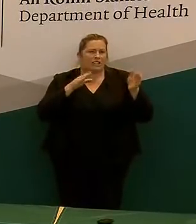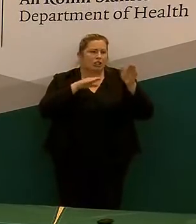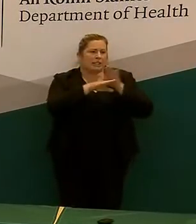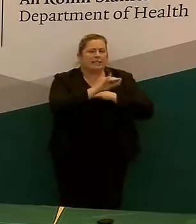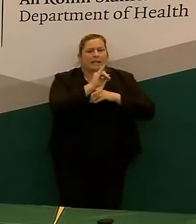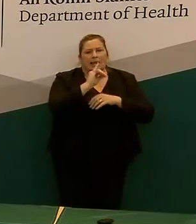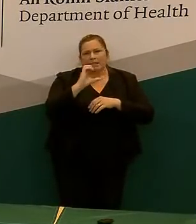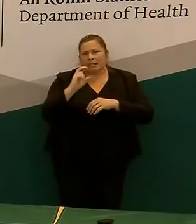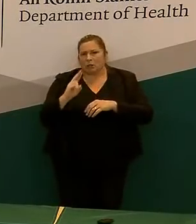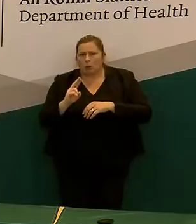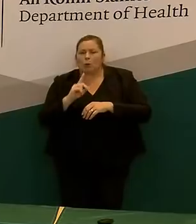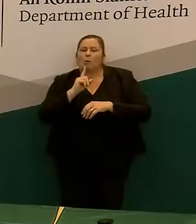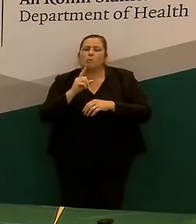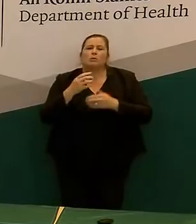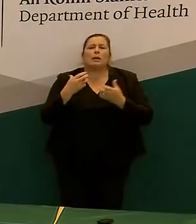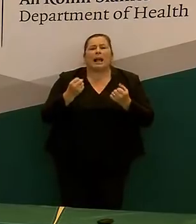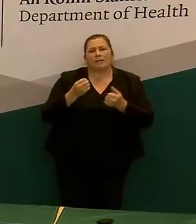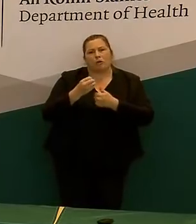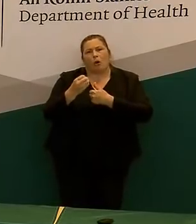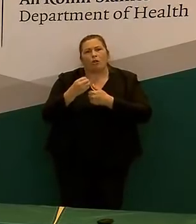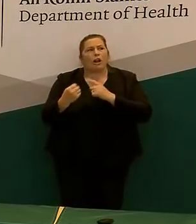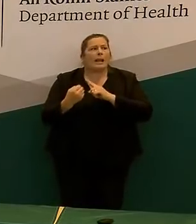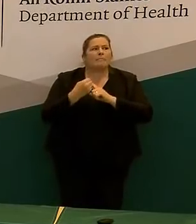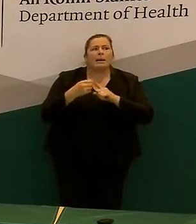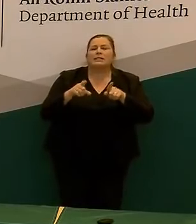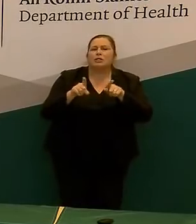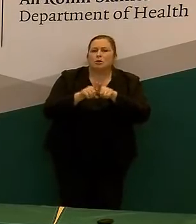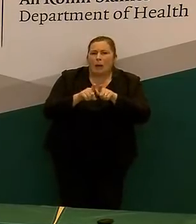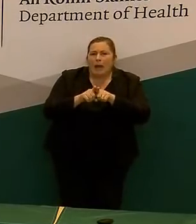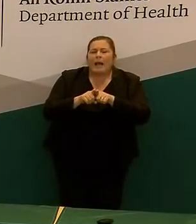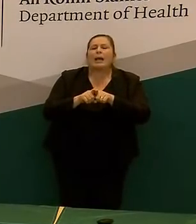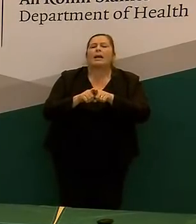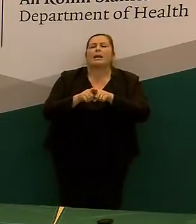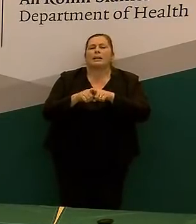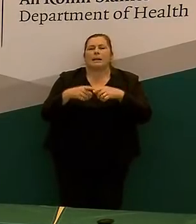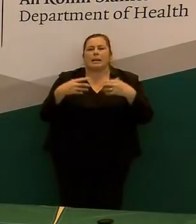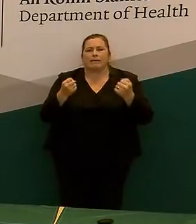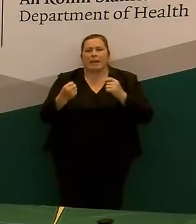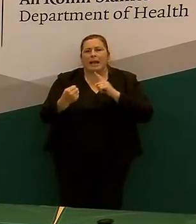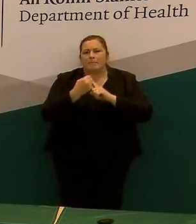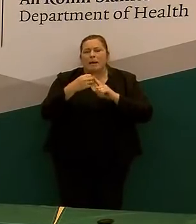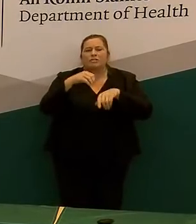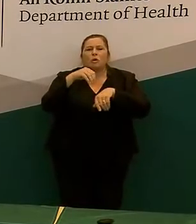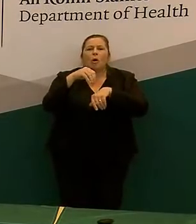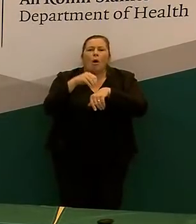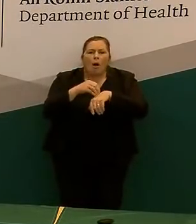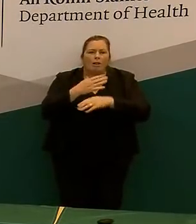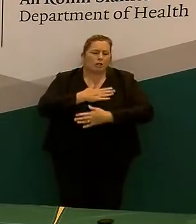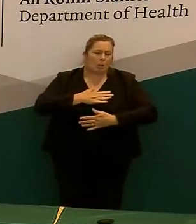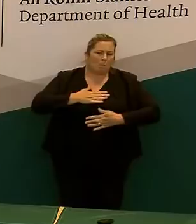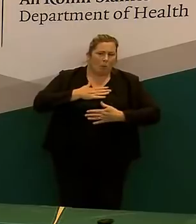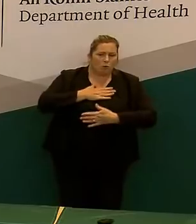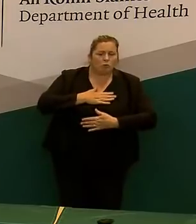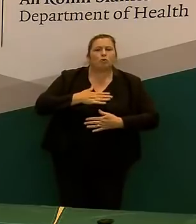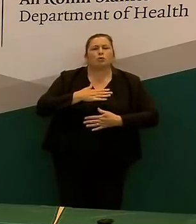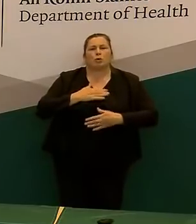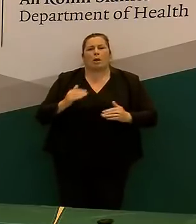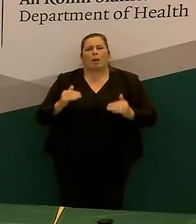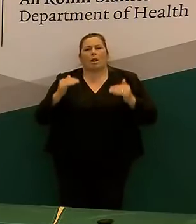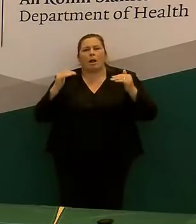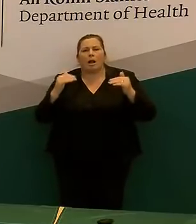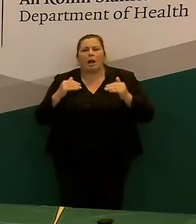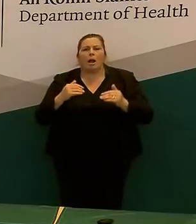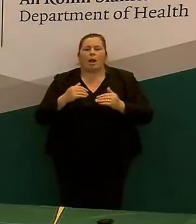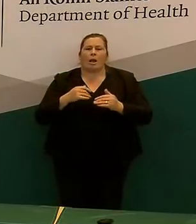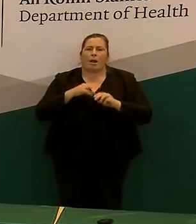COVID-19. But there are other impacts as well. There are impacts on the emotional status with reports